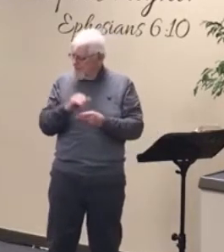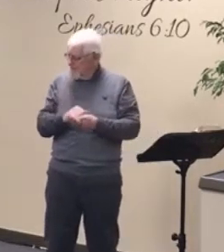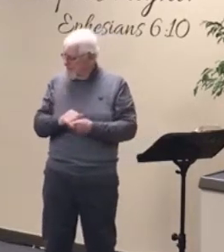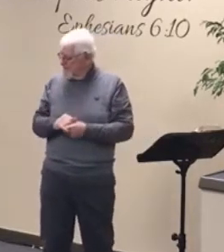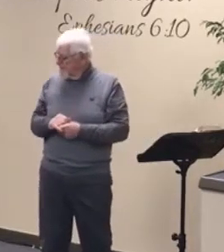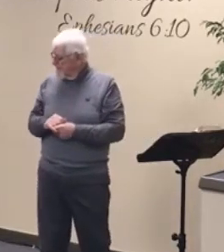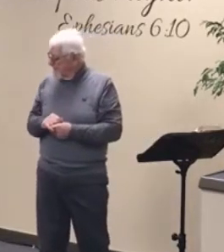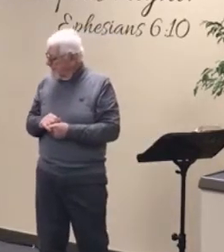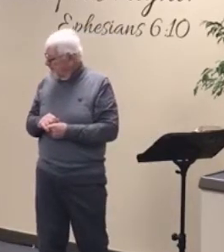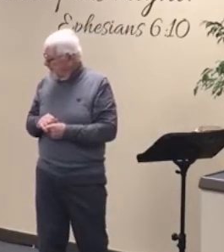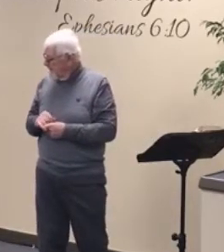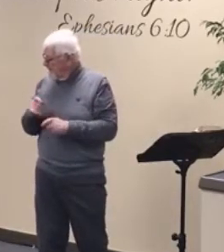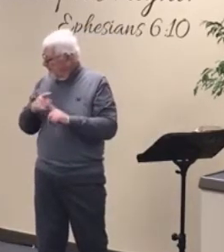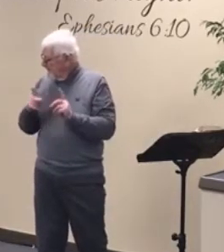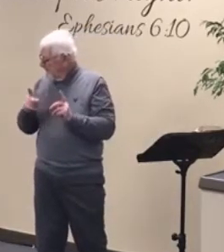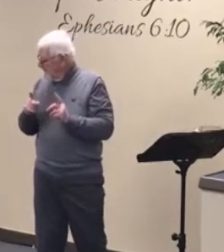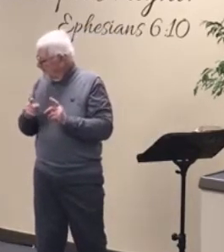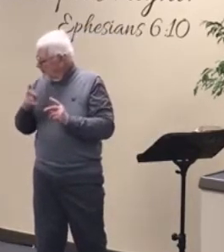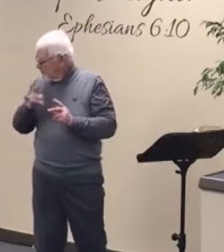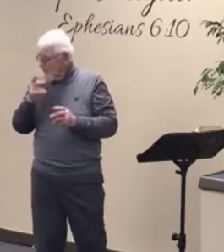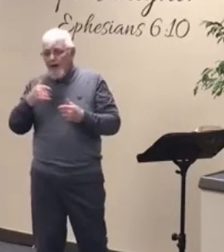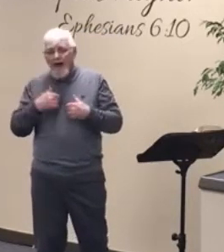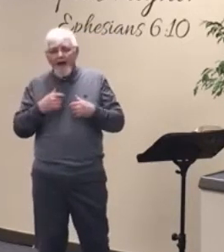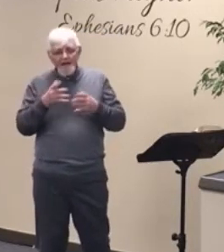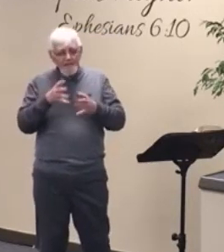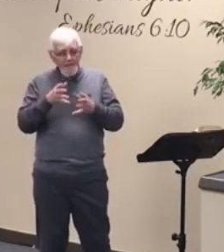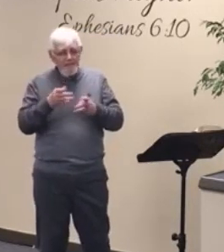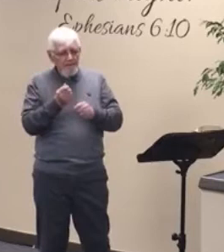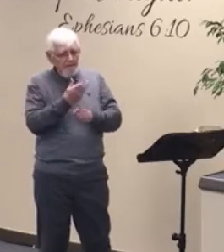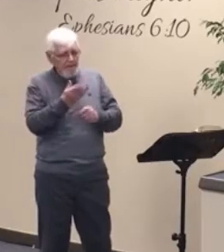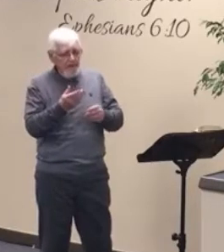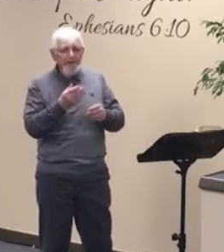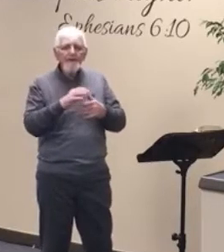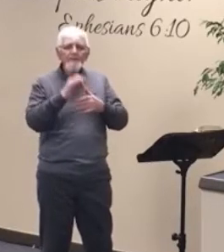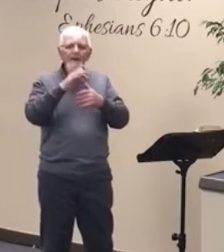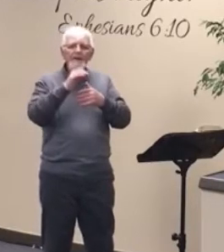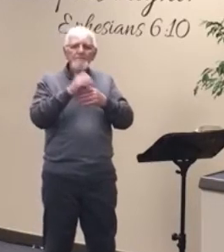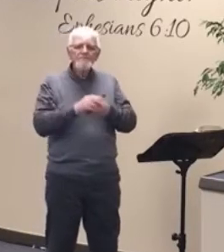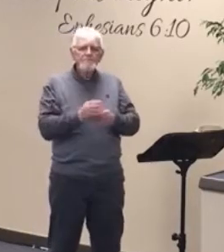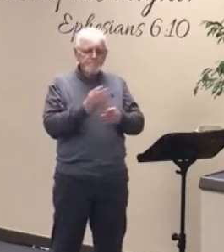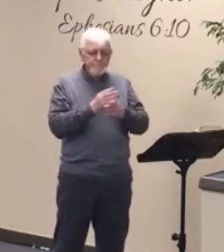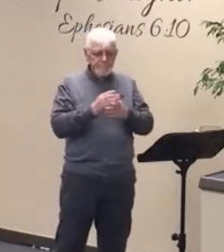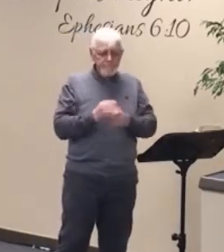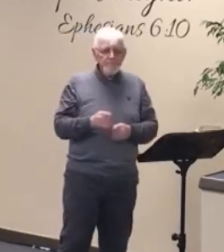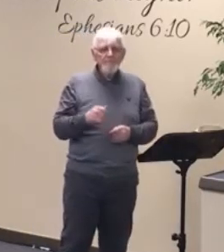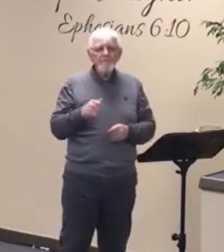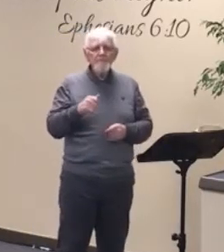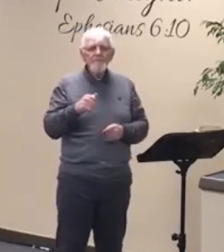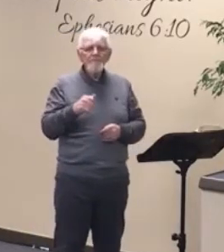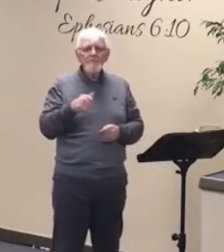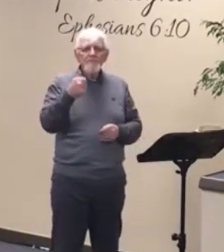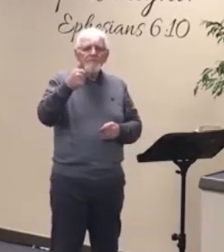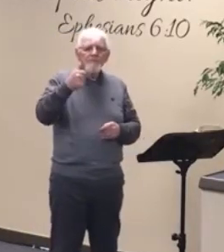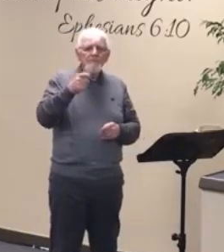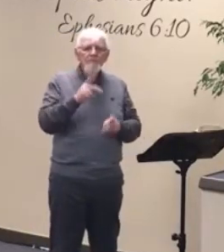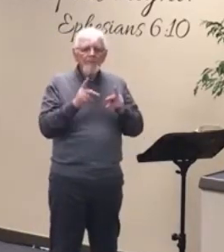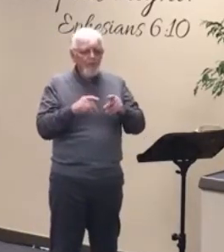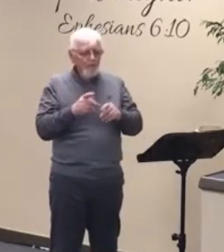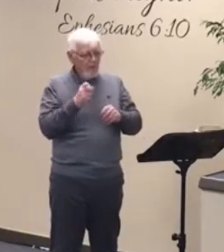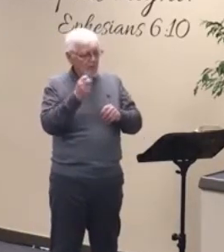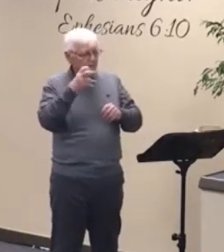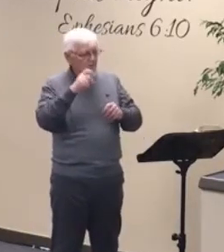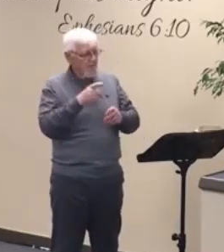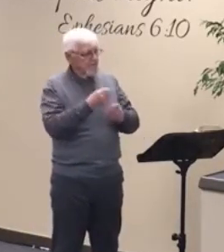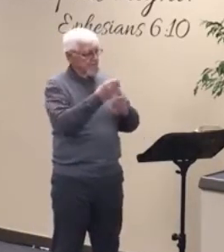today. But they used to have these leftover cuts of meat. And so the upper class would do their shopping. They'd come to the market. They'd buy the best